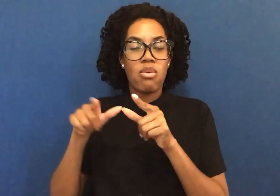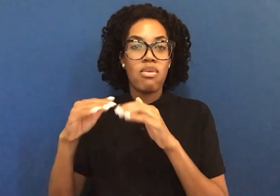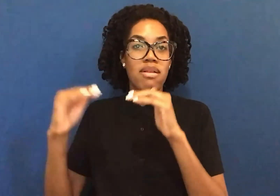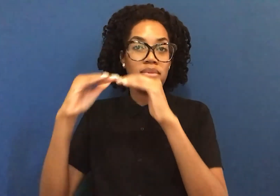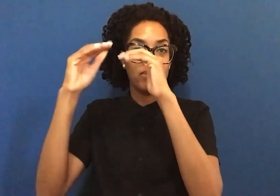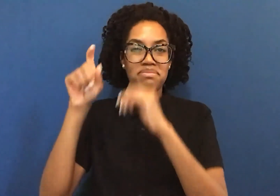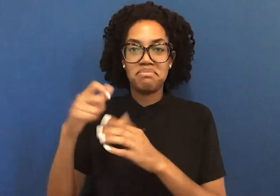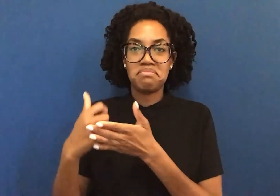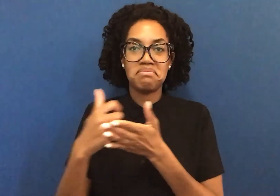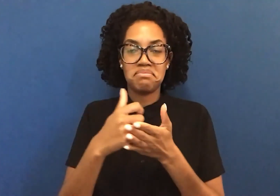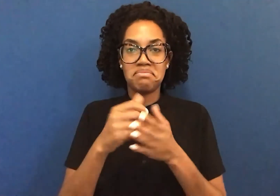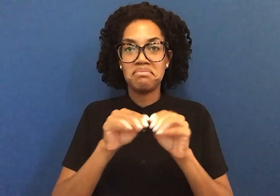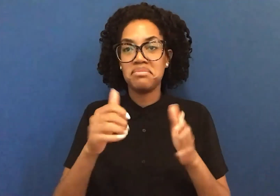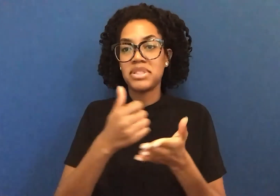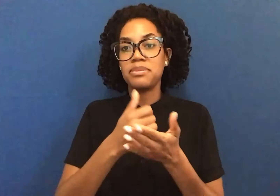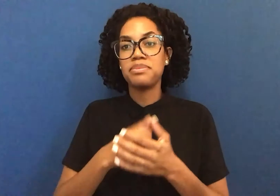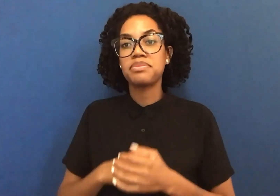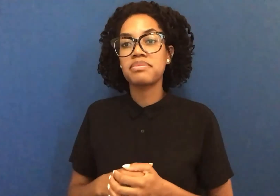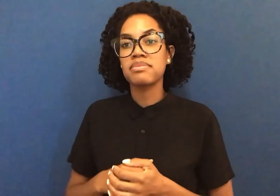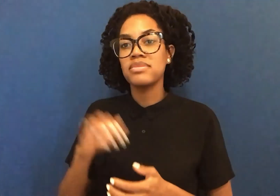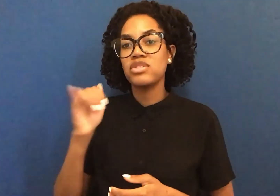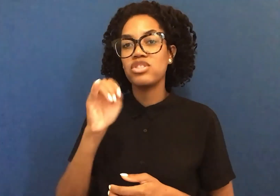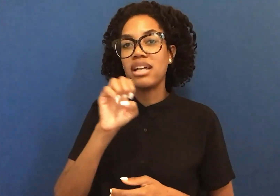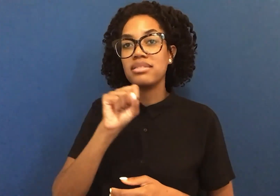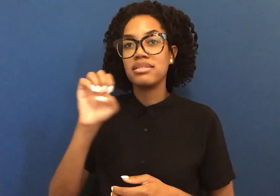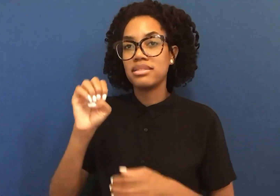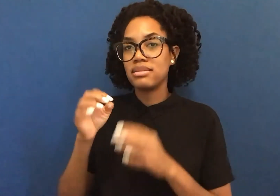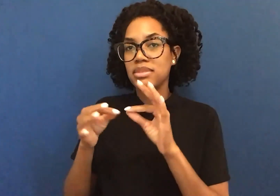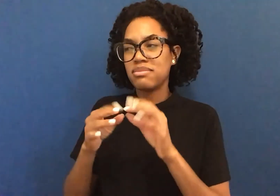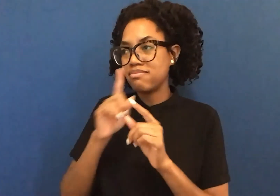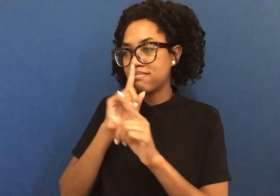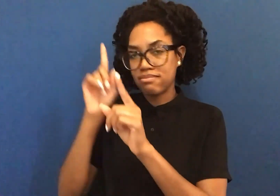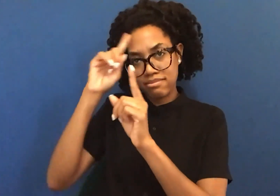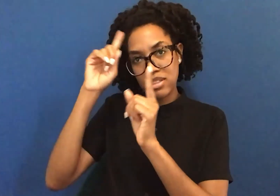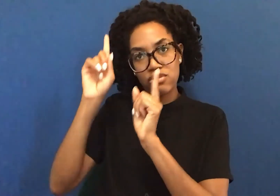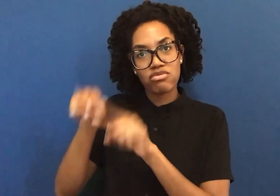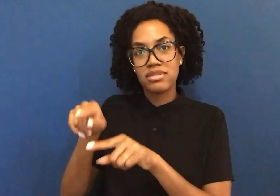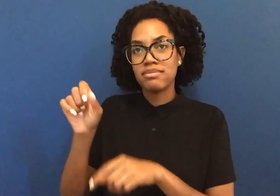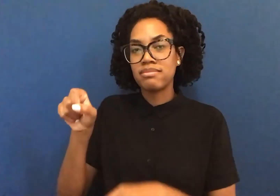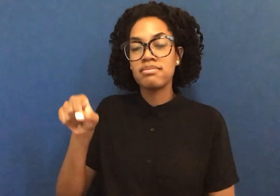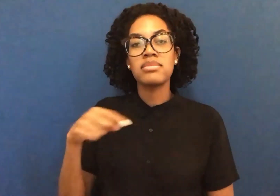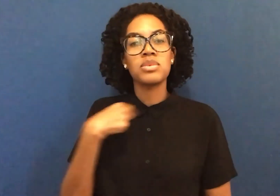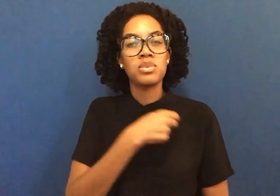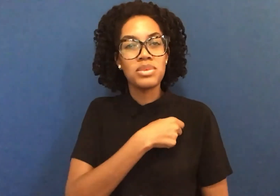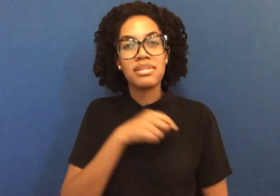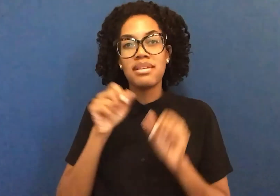so important. Together, we can speak truth to power to create political